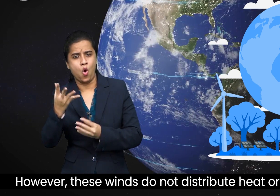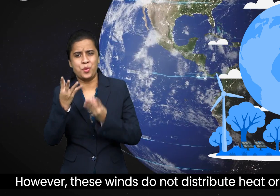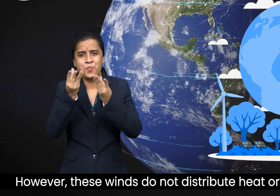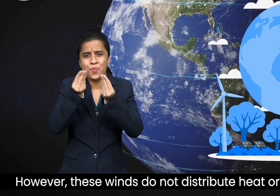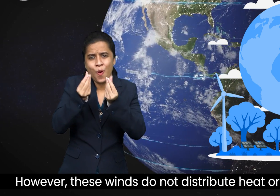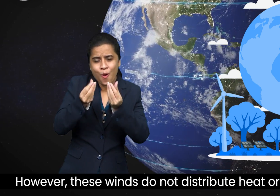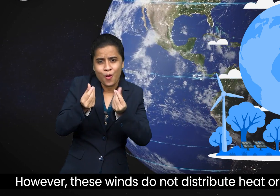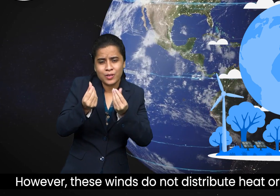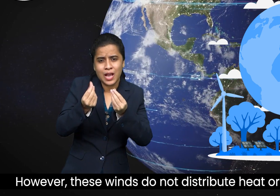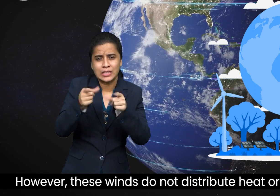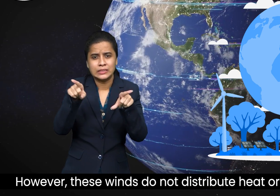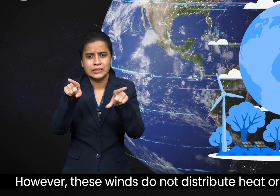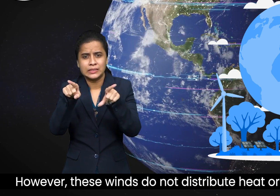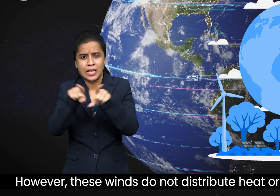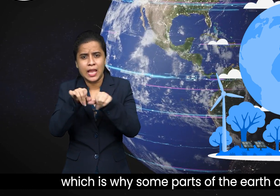uniformly,